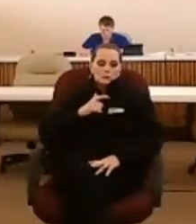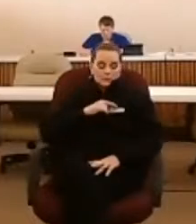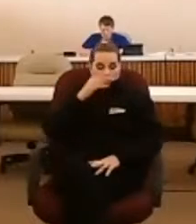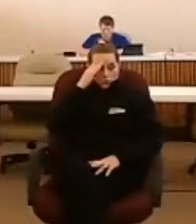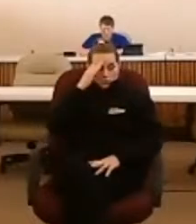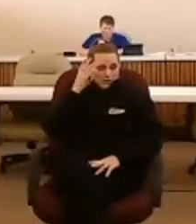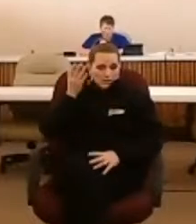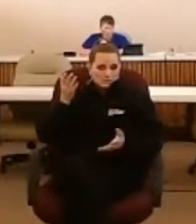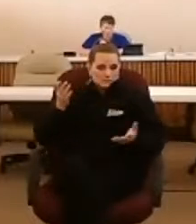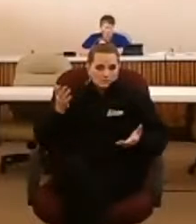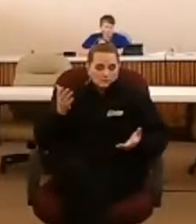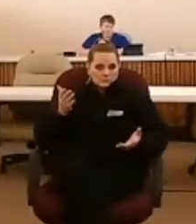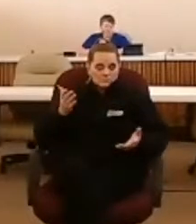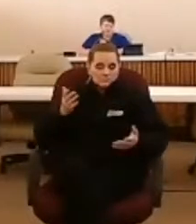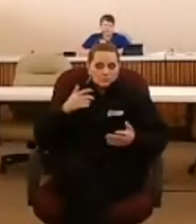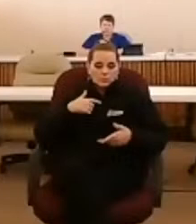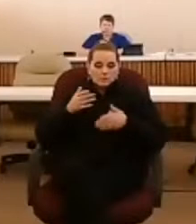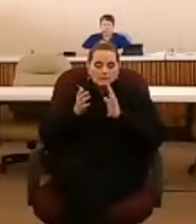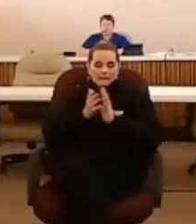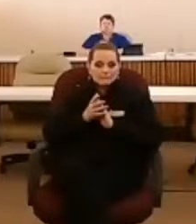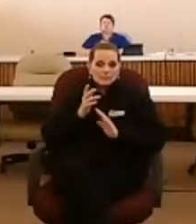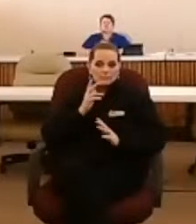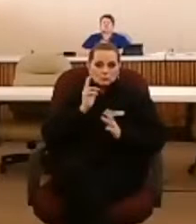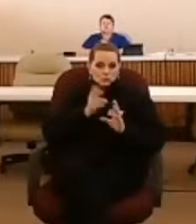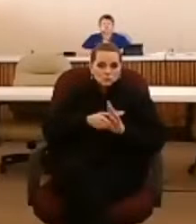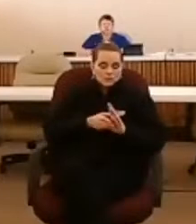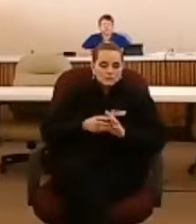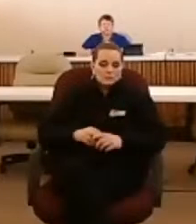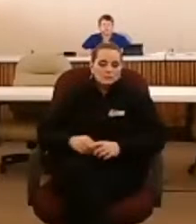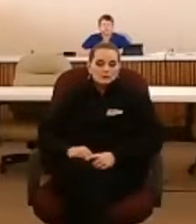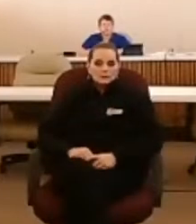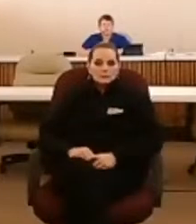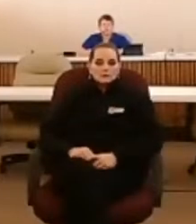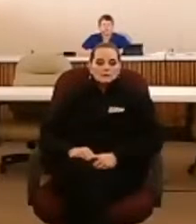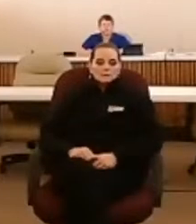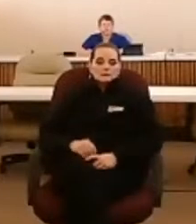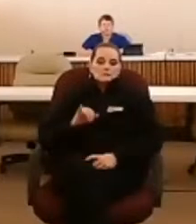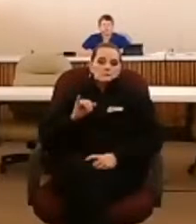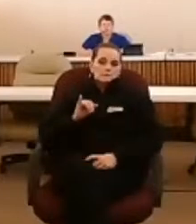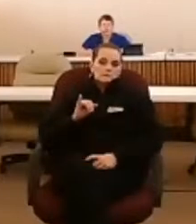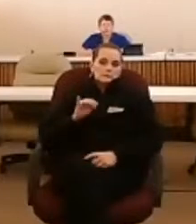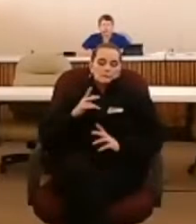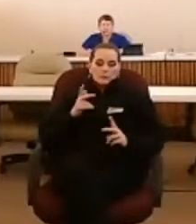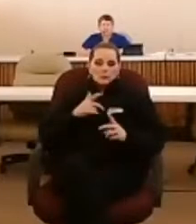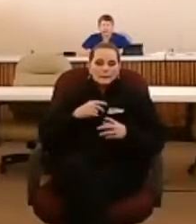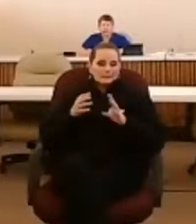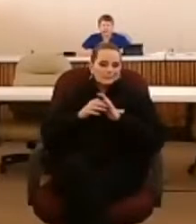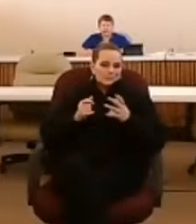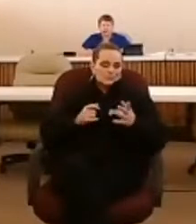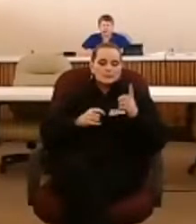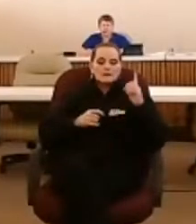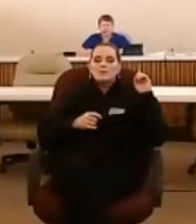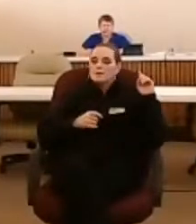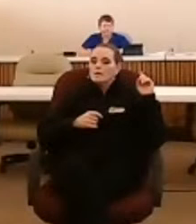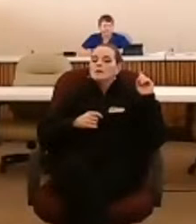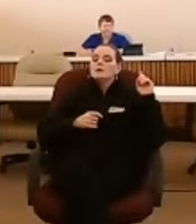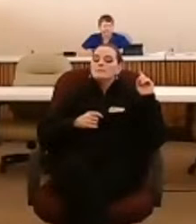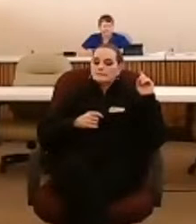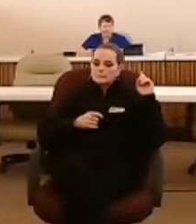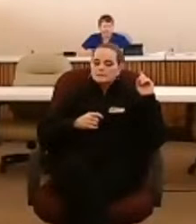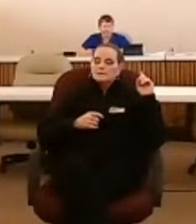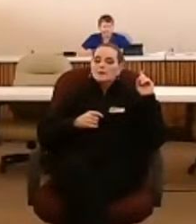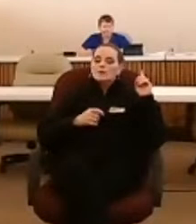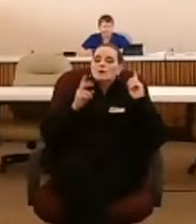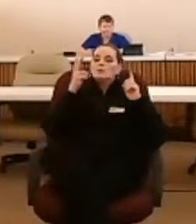again? So we could have them join if they have something to say. They can, so it would be